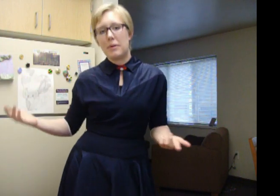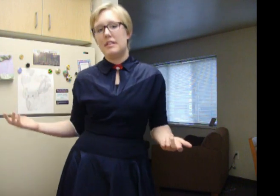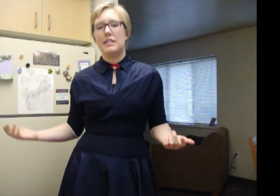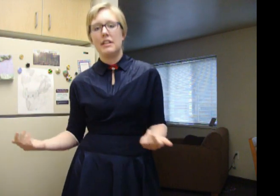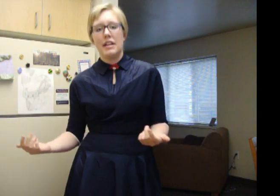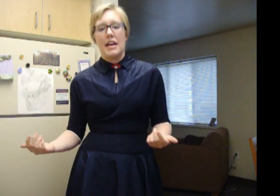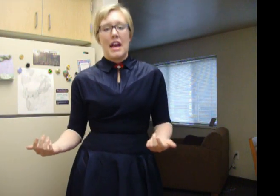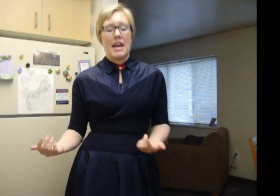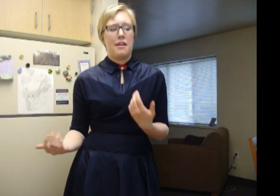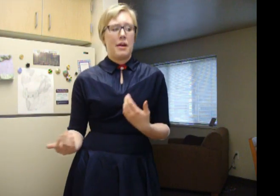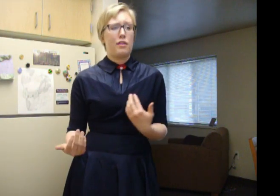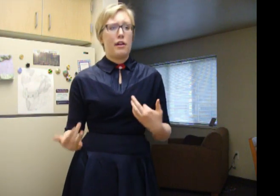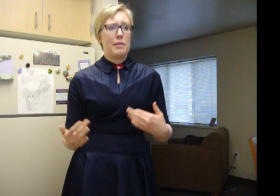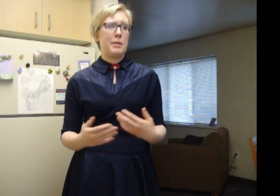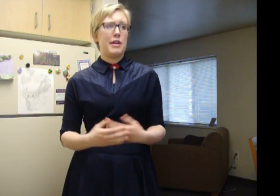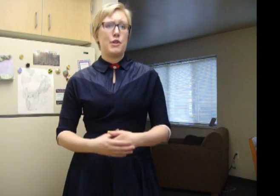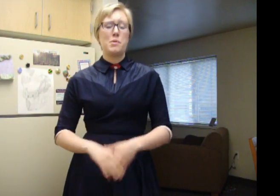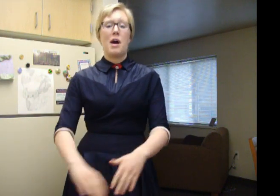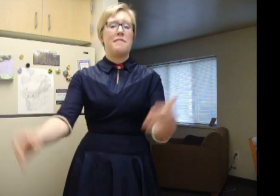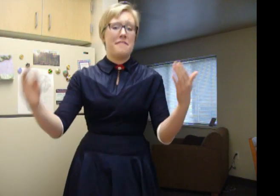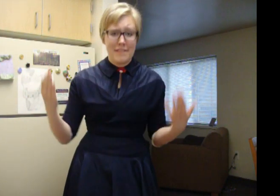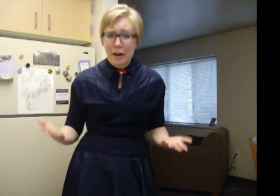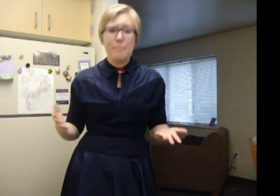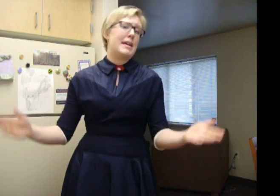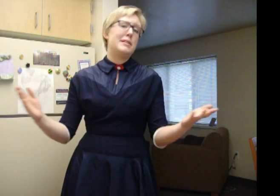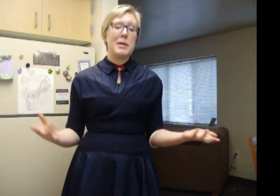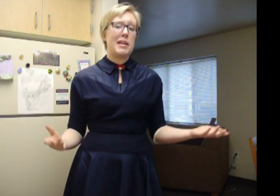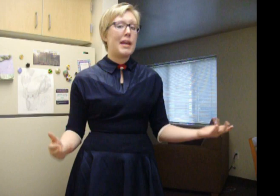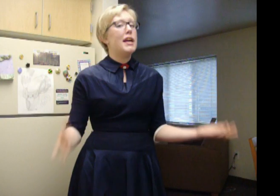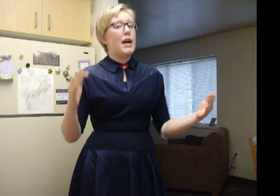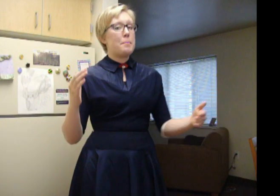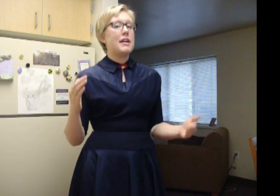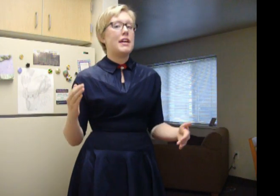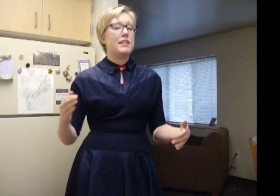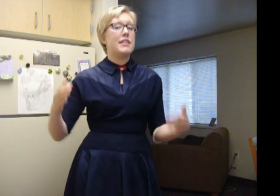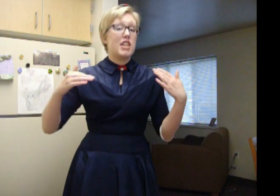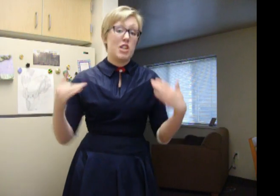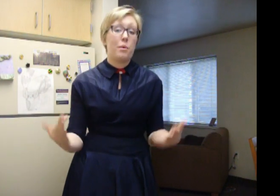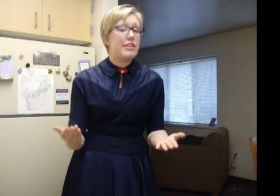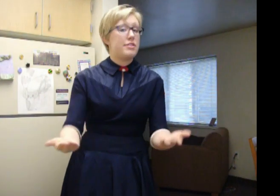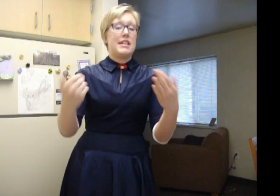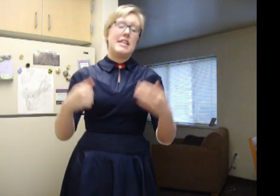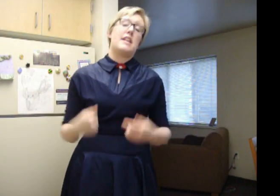person. And I'm sorry, but you have a very biased opinion because you were interested in dating this